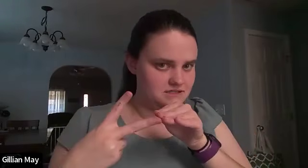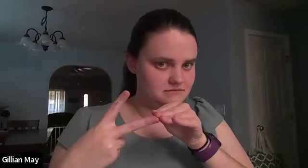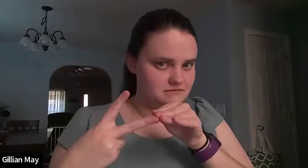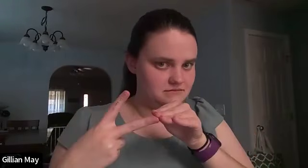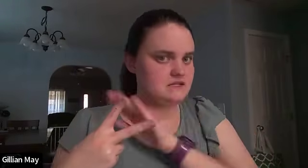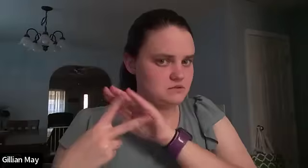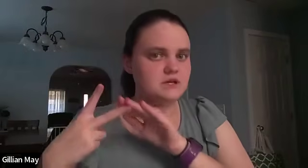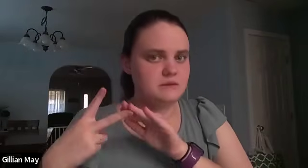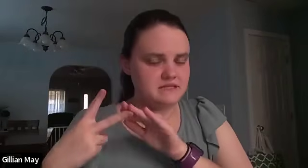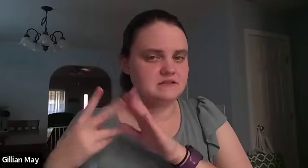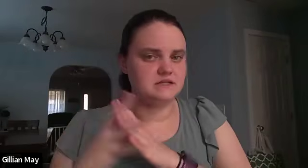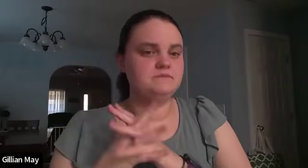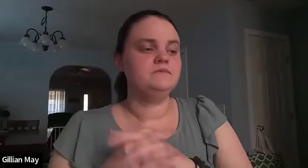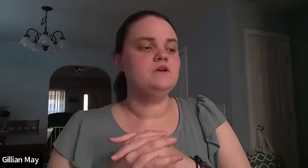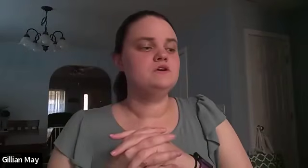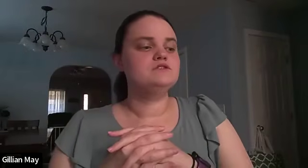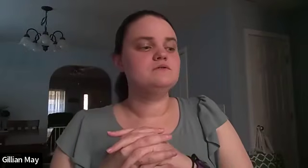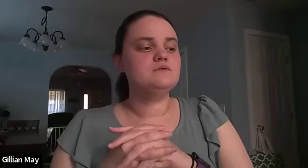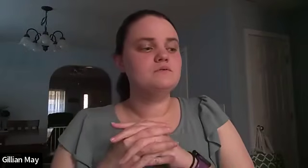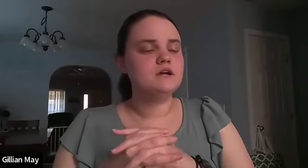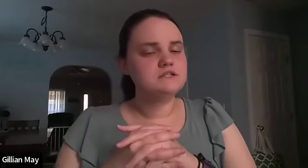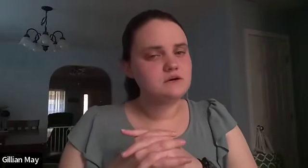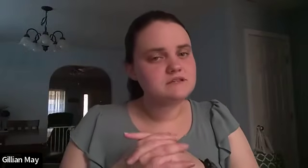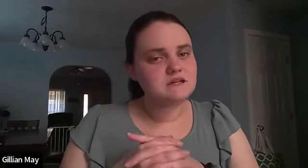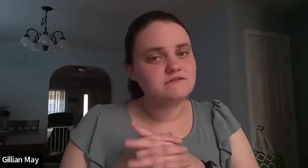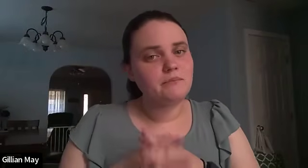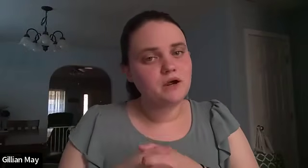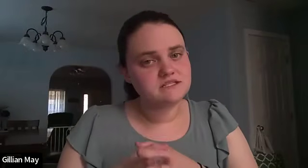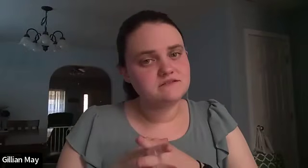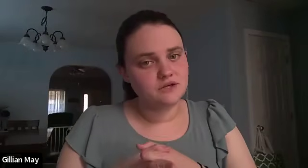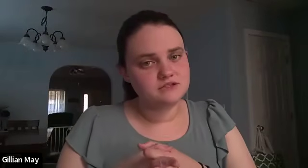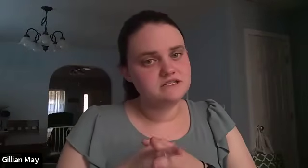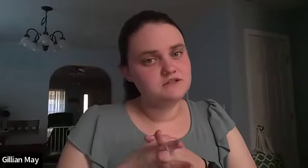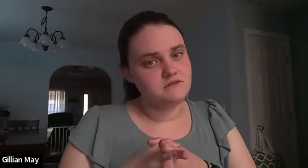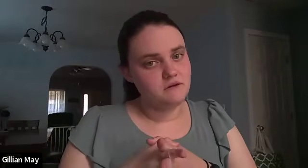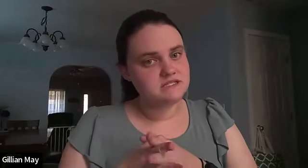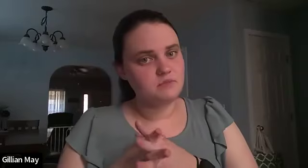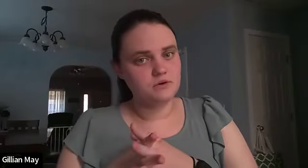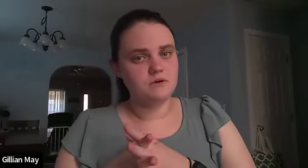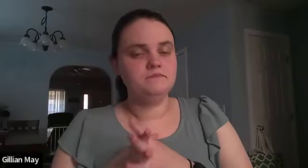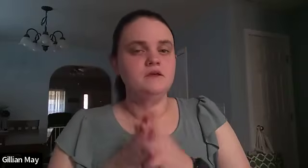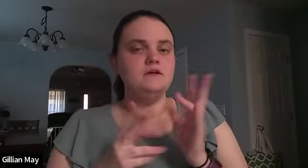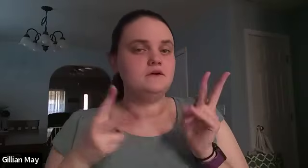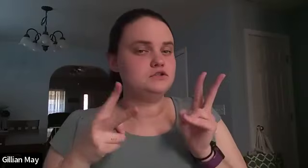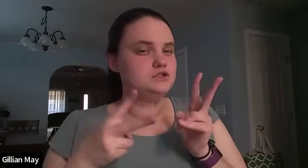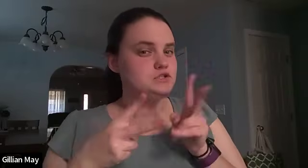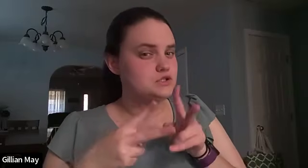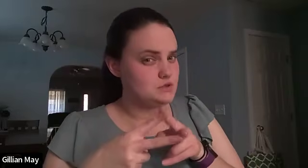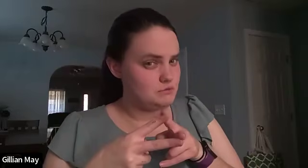person. That's what's going to be basically. So we're going to start with the sign for person first because I do think that one's an important one. There are two